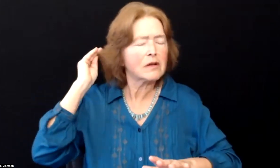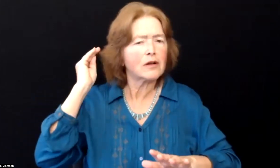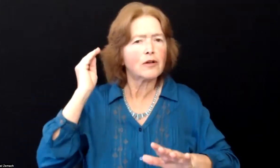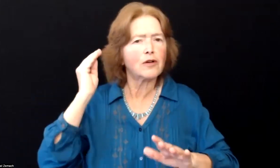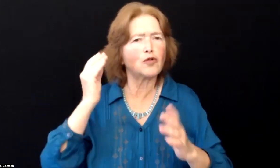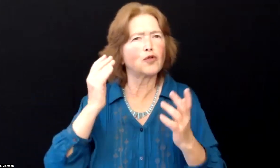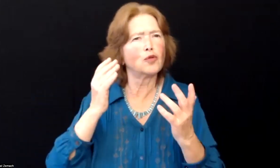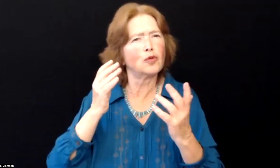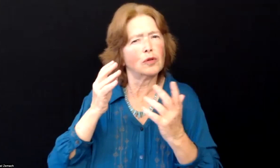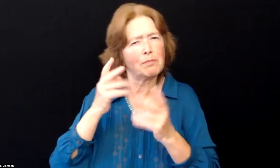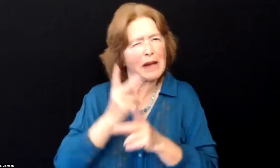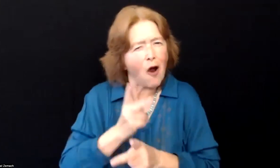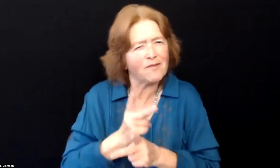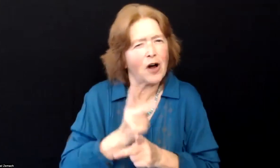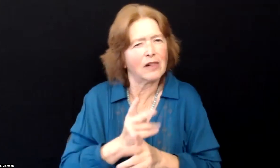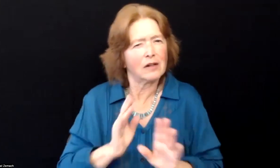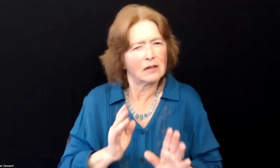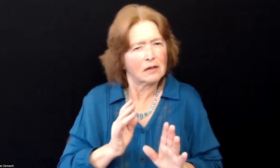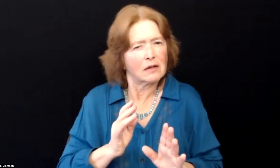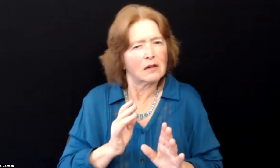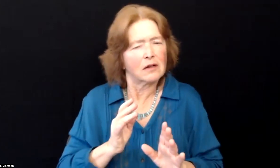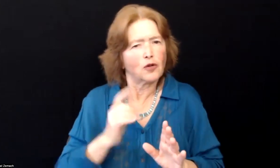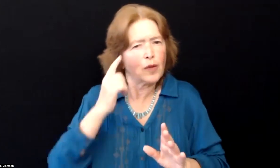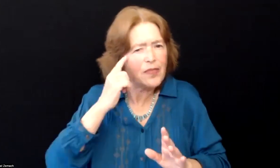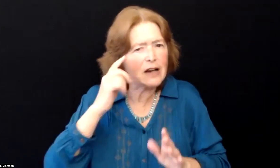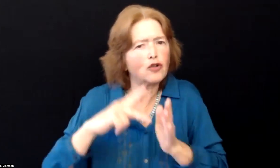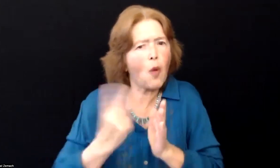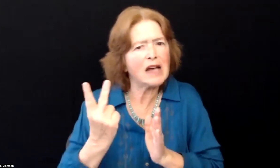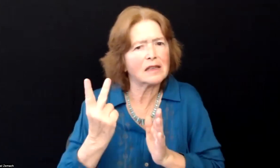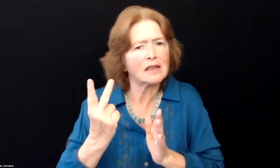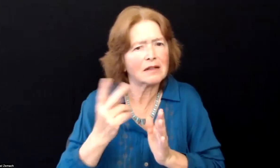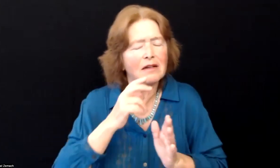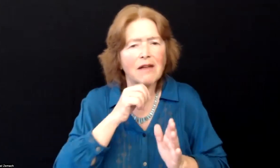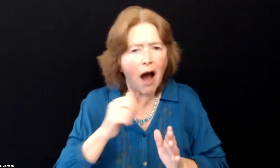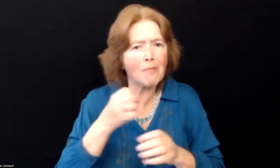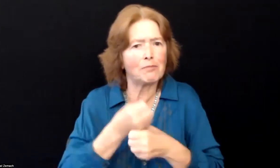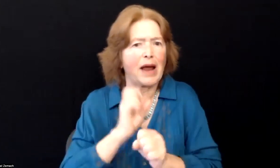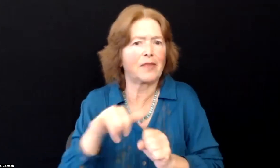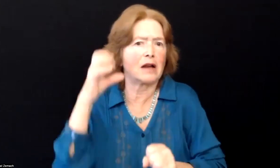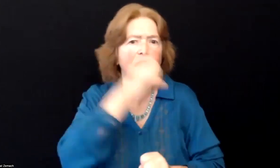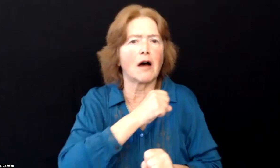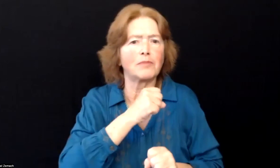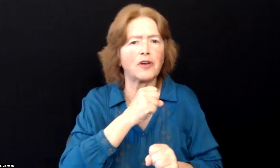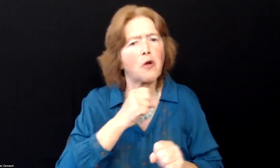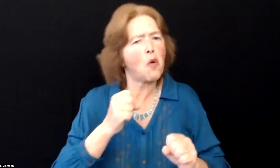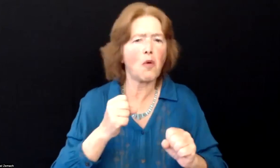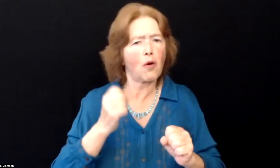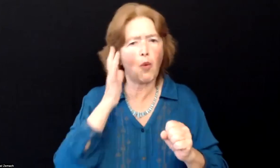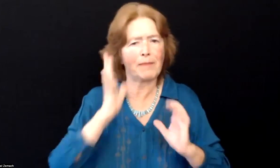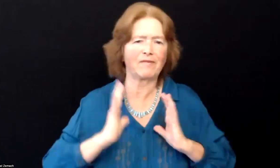with deaf kids, and think twice about the assumptions that they make, that